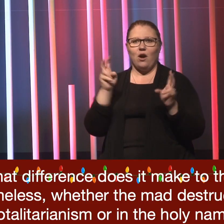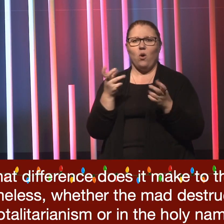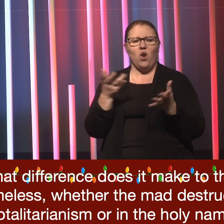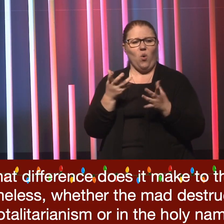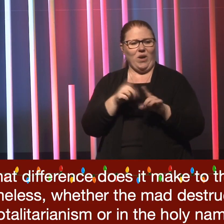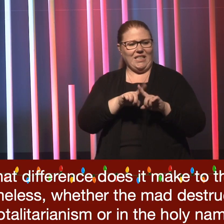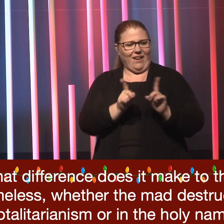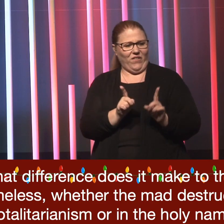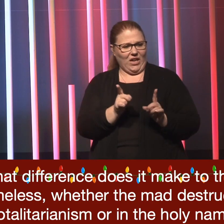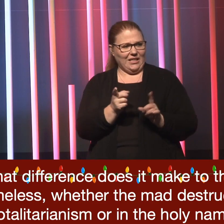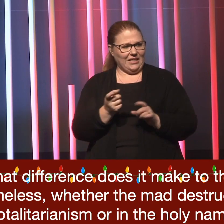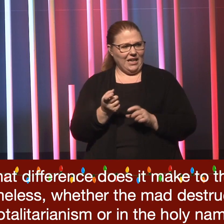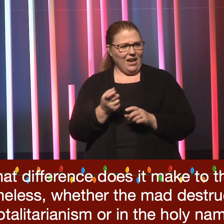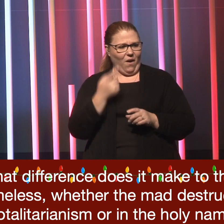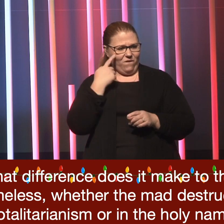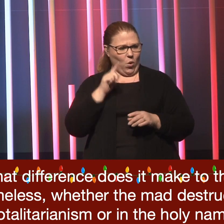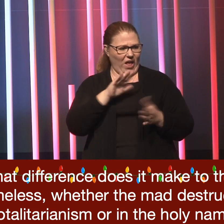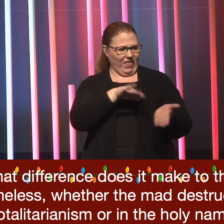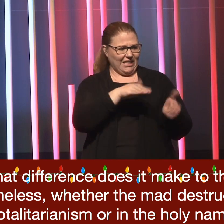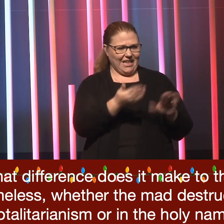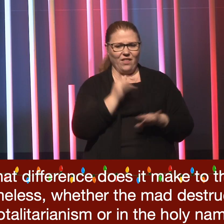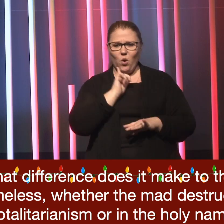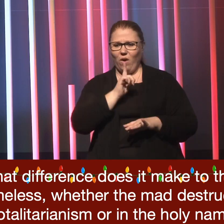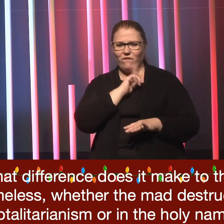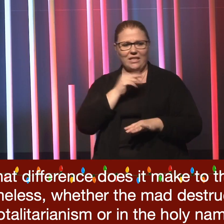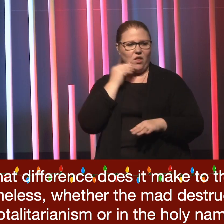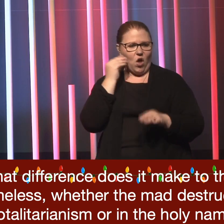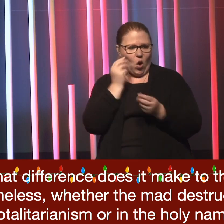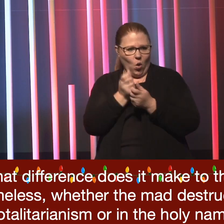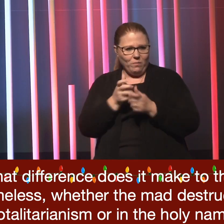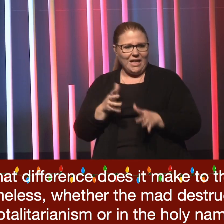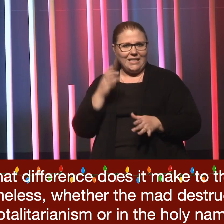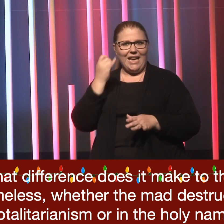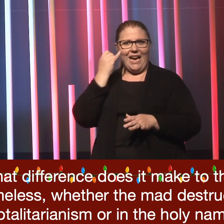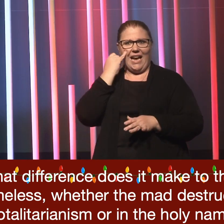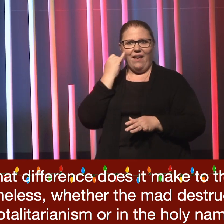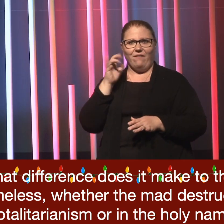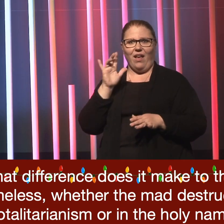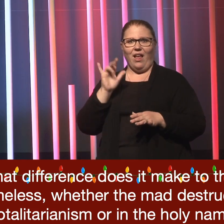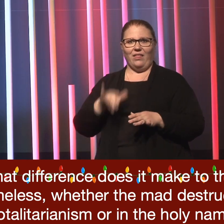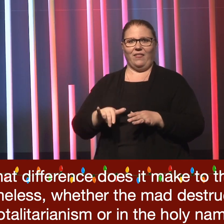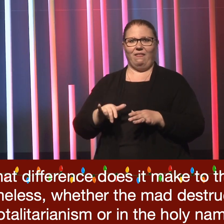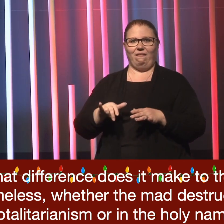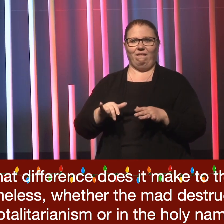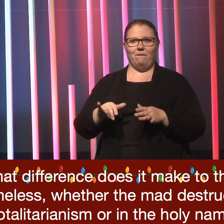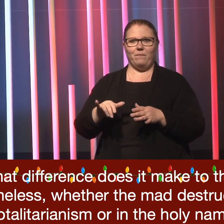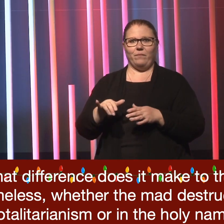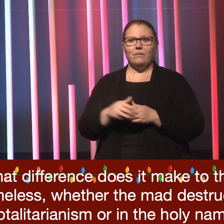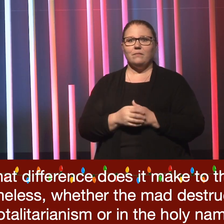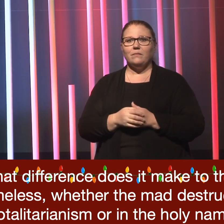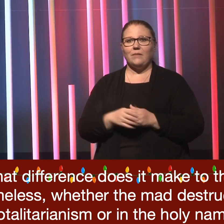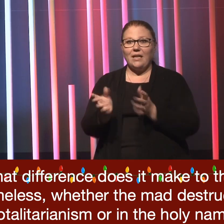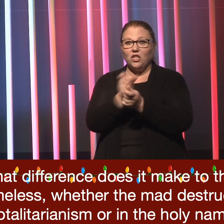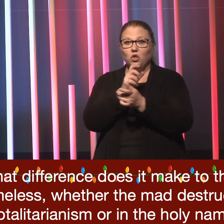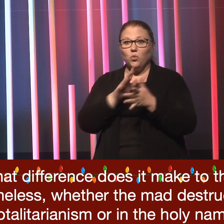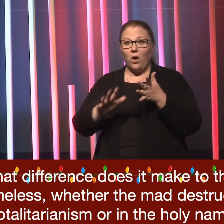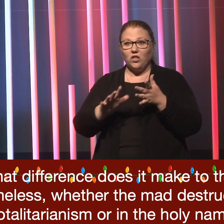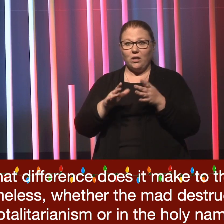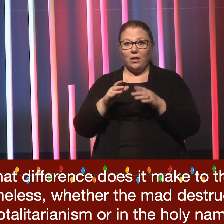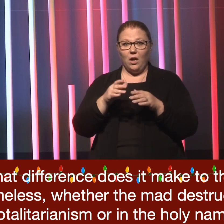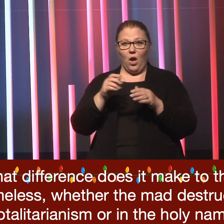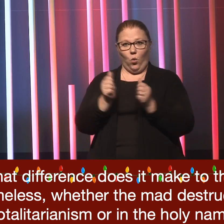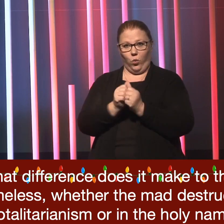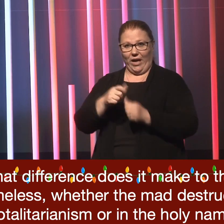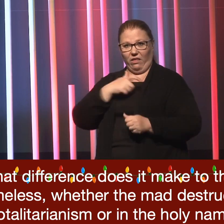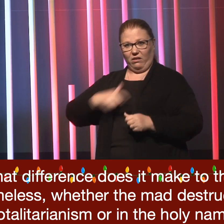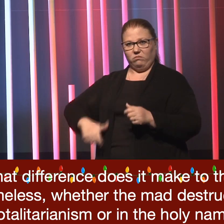make to the dead, the orphans, and the homeless, whether the mad destruction is wrought under the name of totalitarianism or in the holy name of